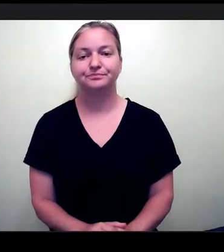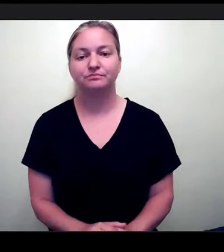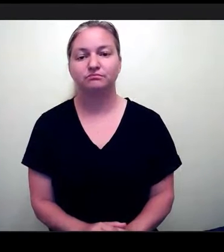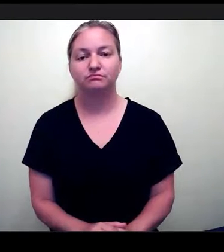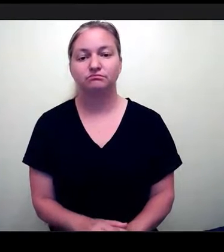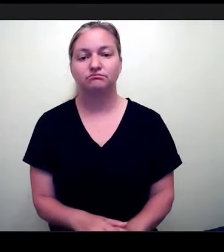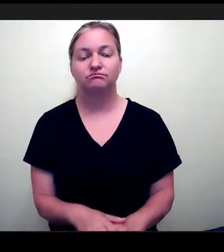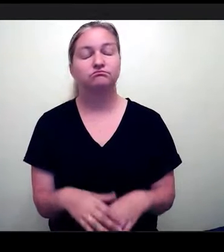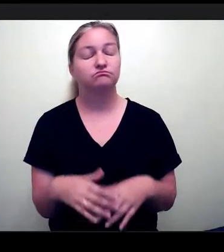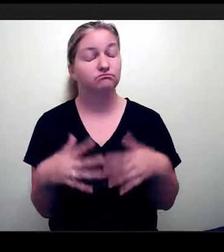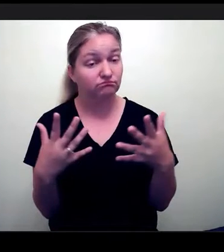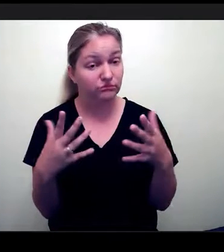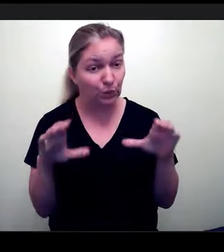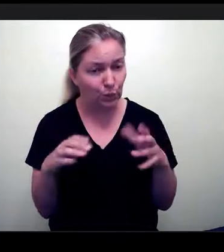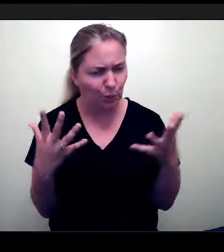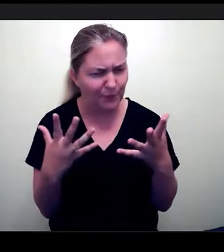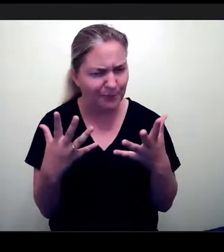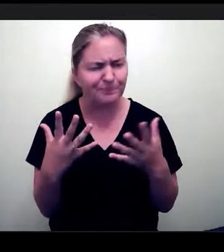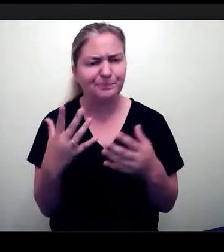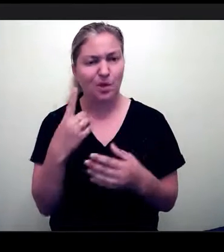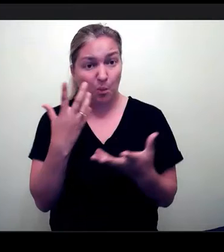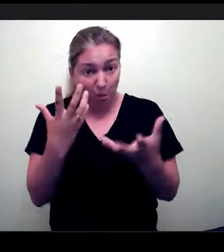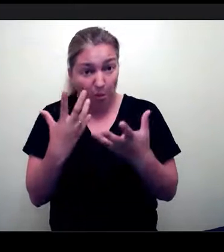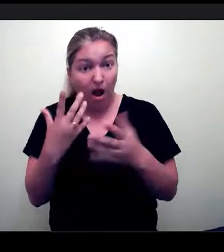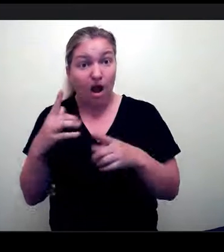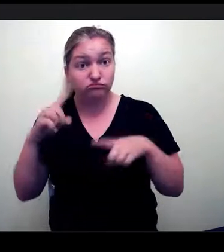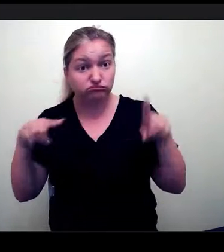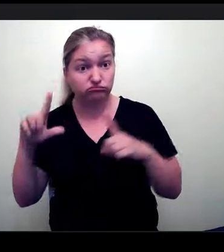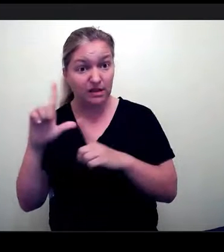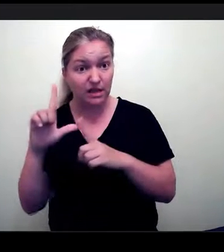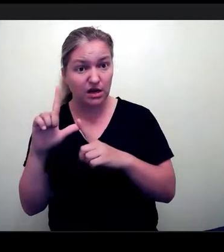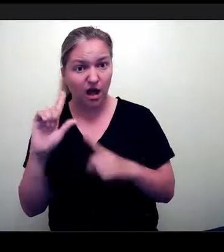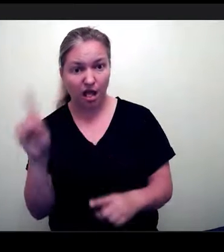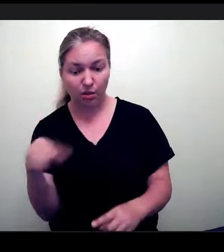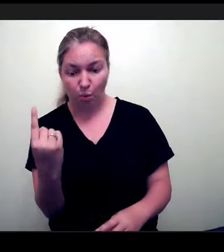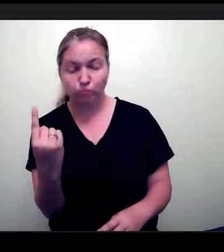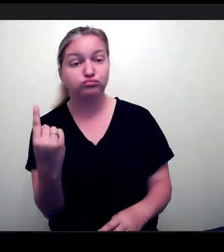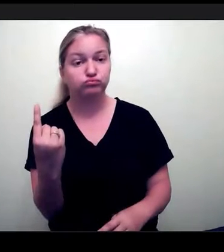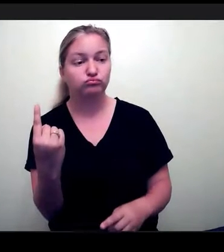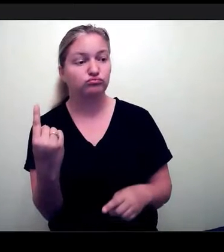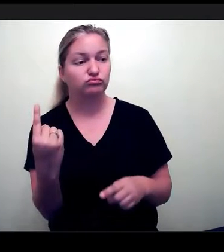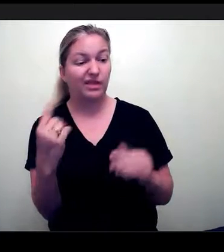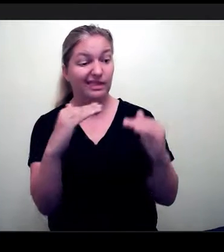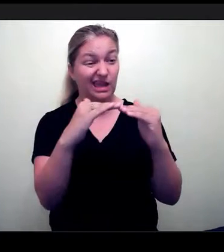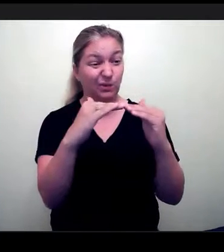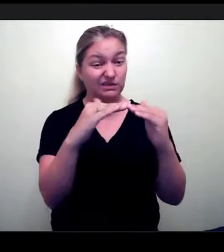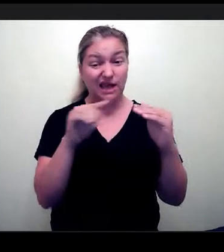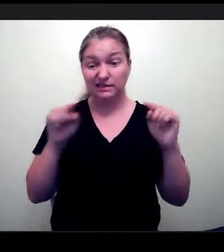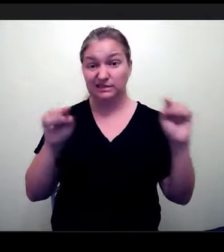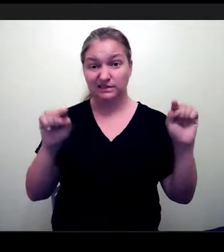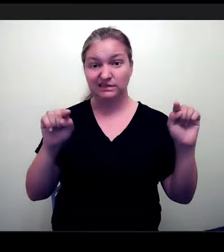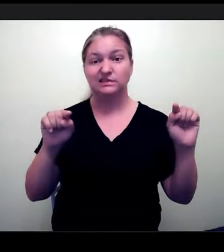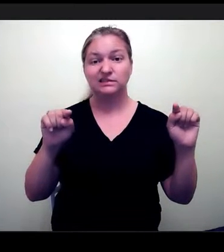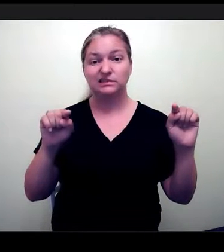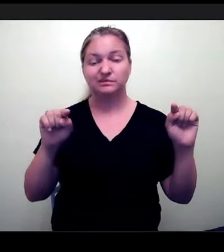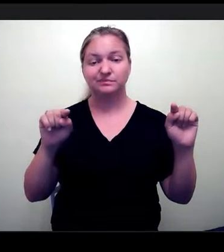So what we want to do is isolate the variable on one side of the